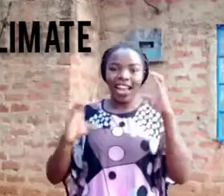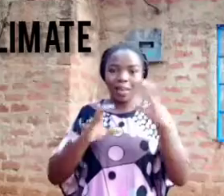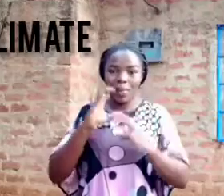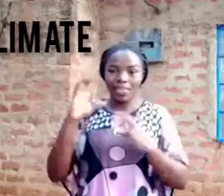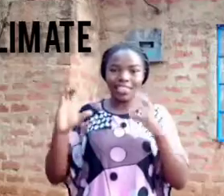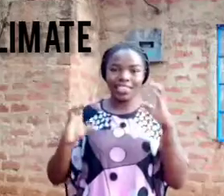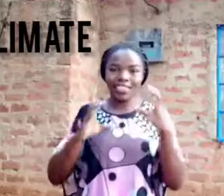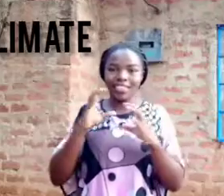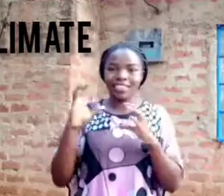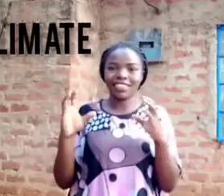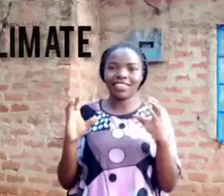climate.